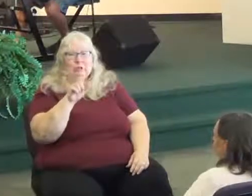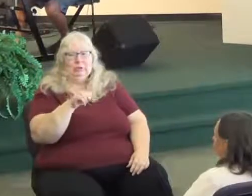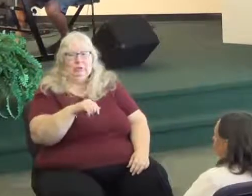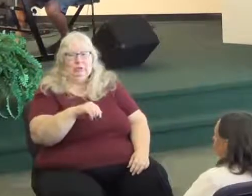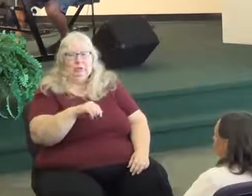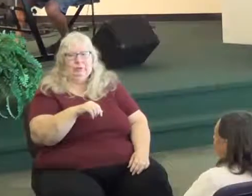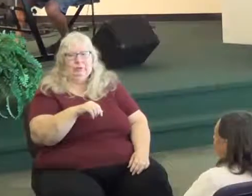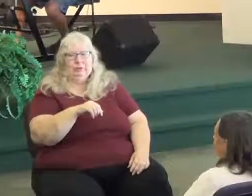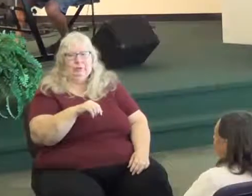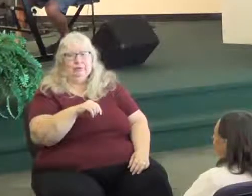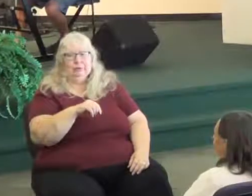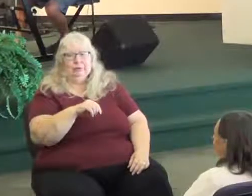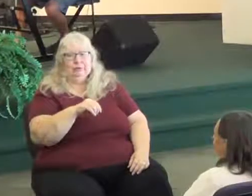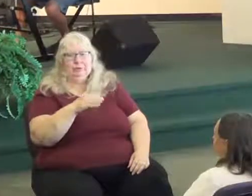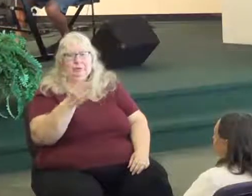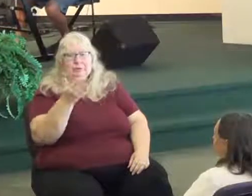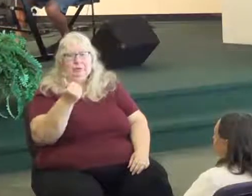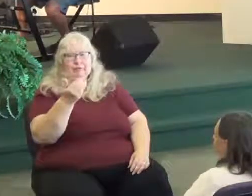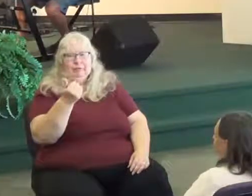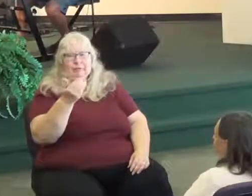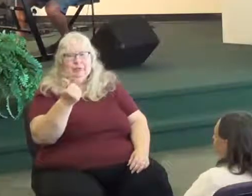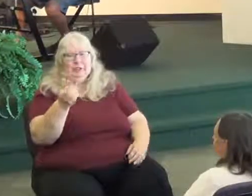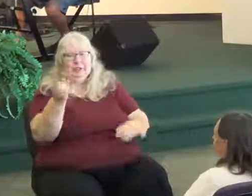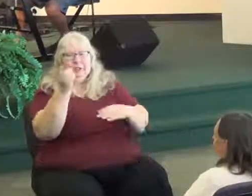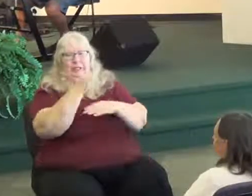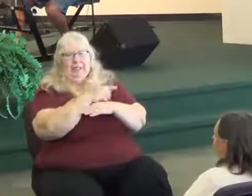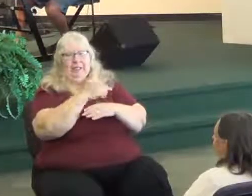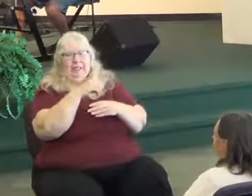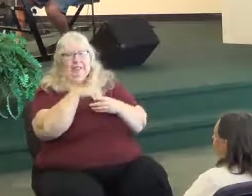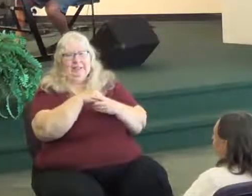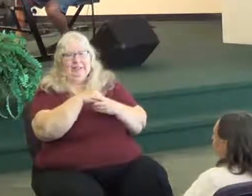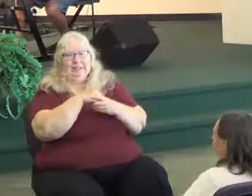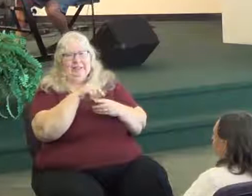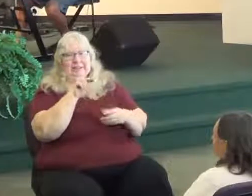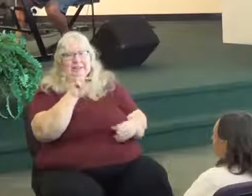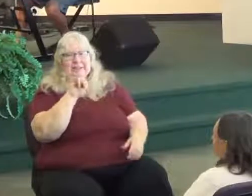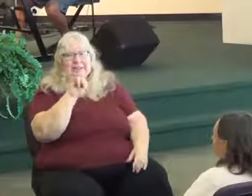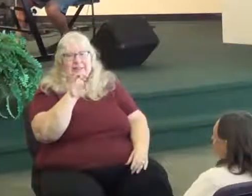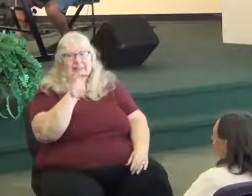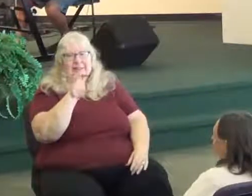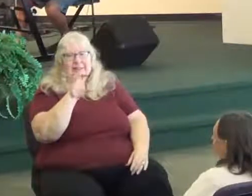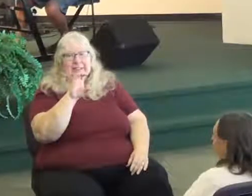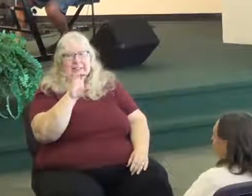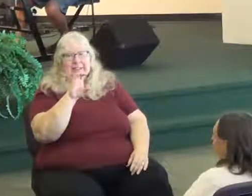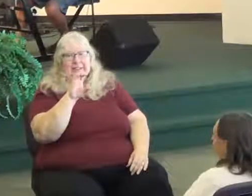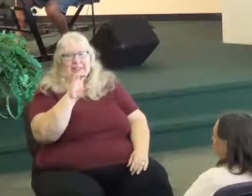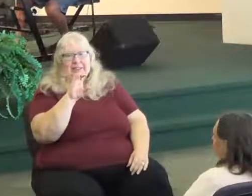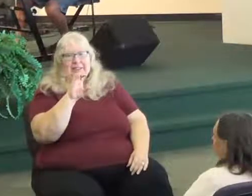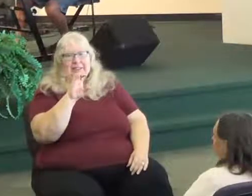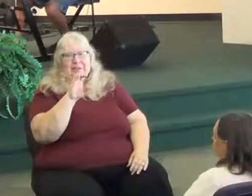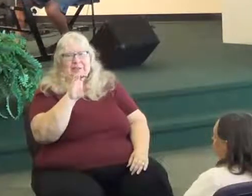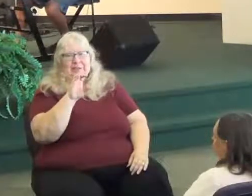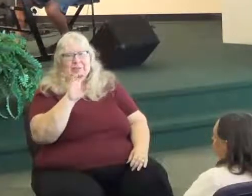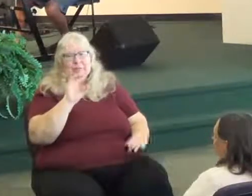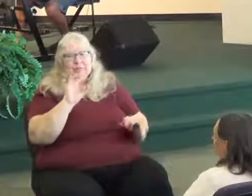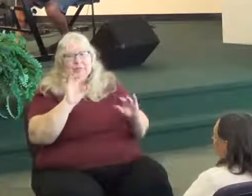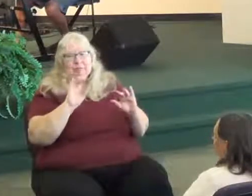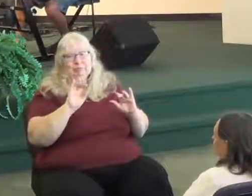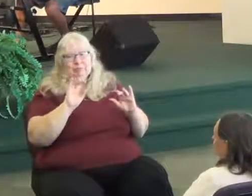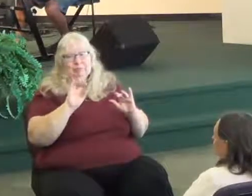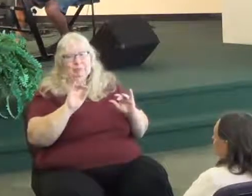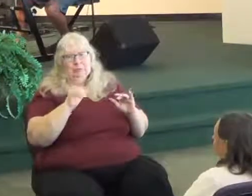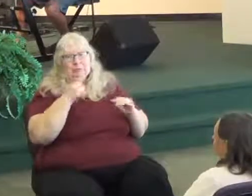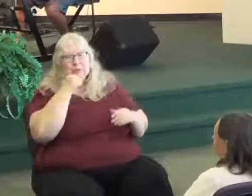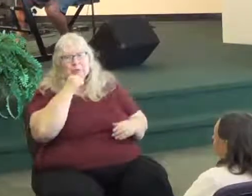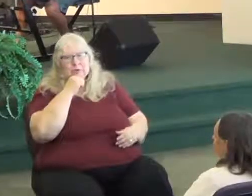She spent 15 days in the NICU before we got to bring her home. Poor little girl, she was no longer out of the